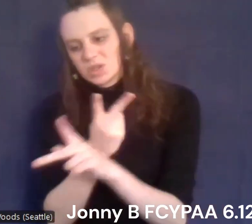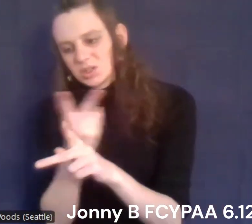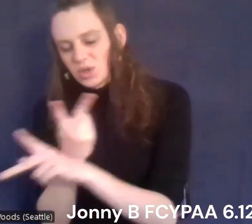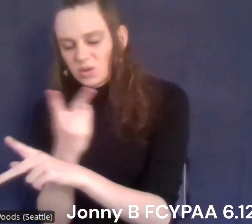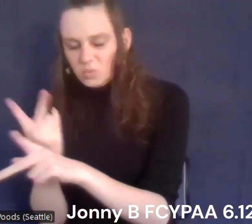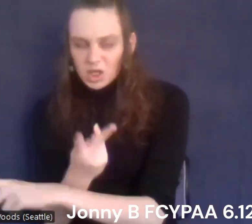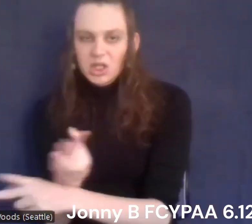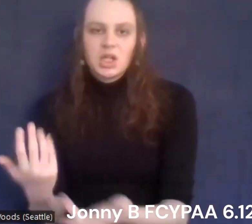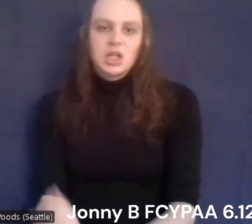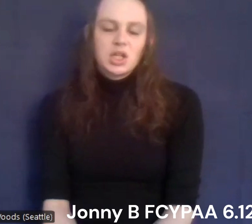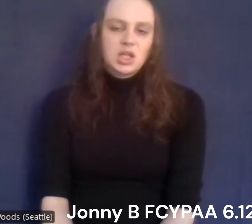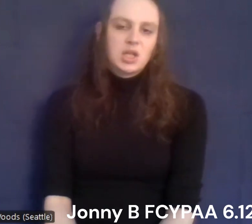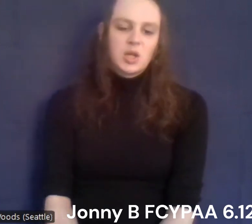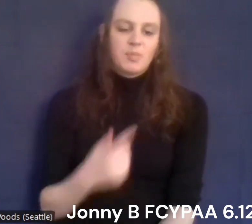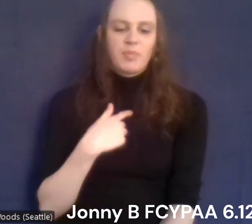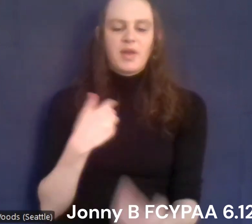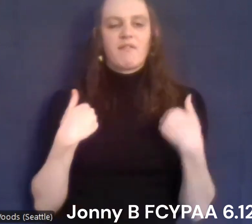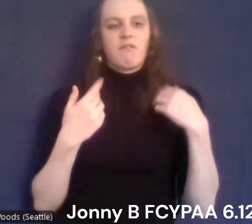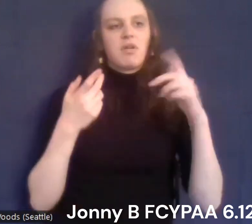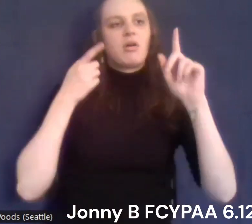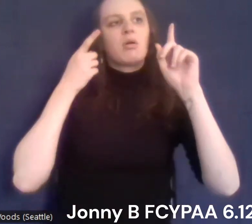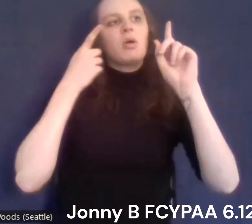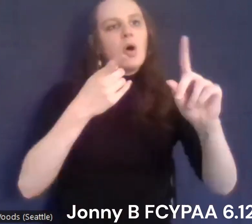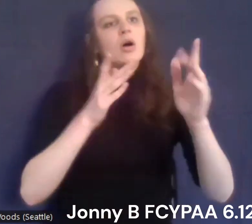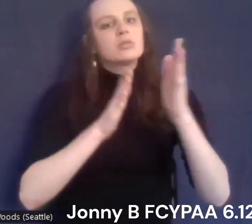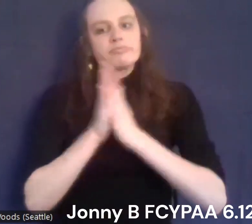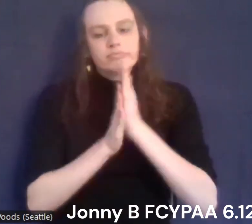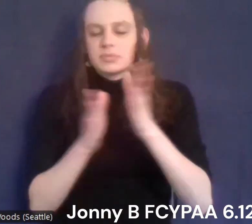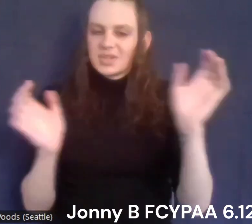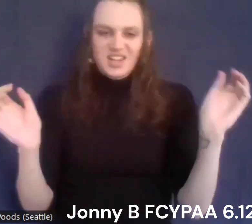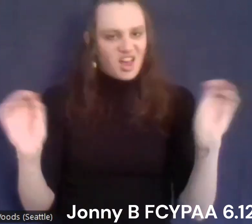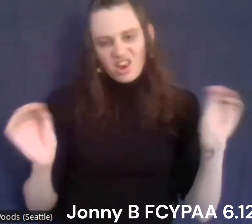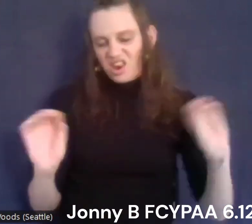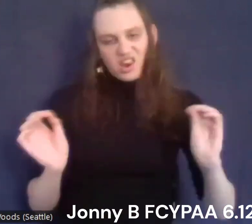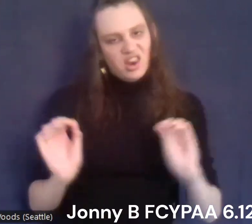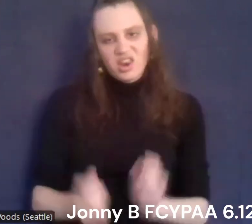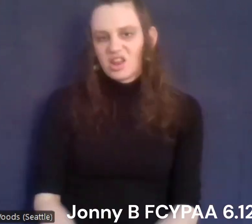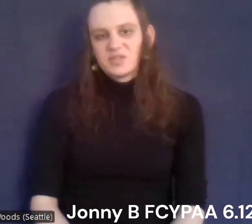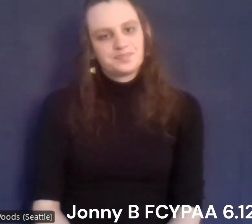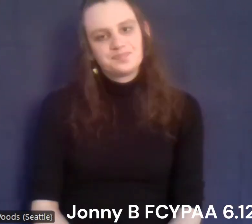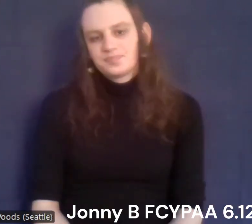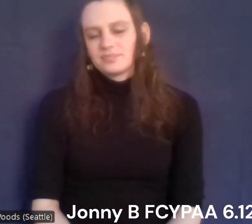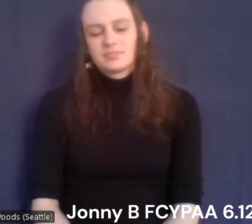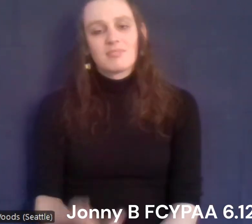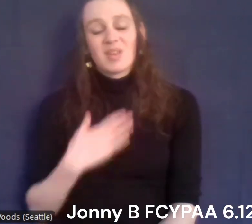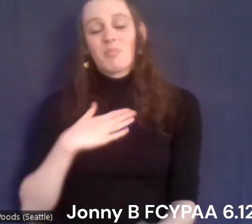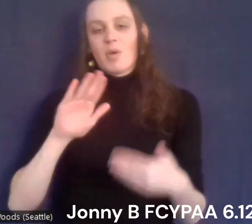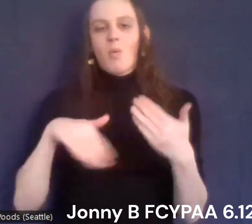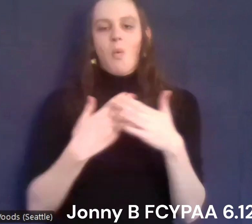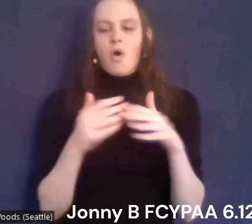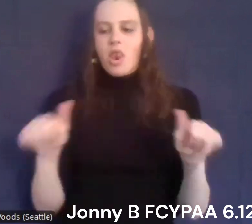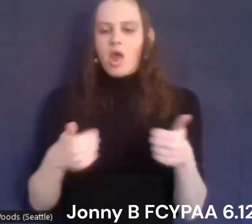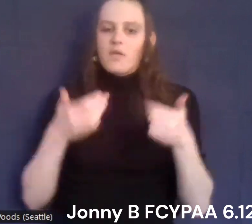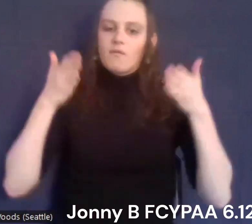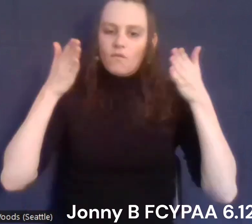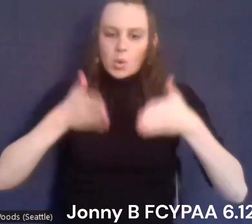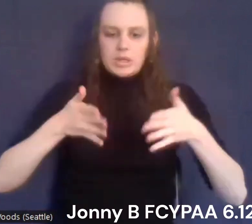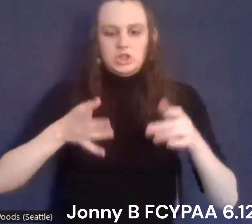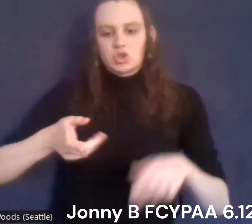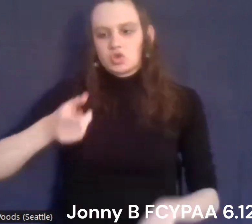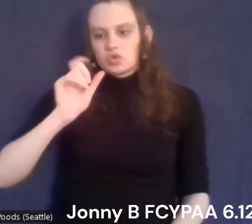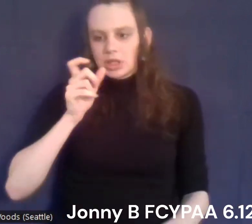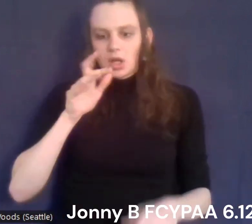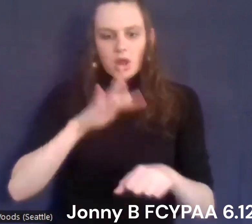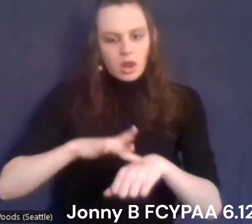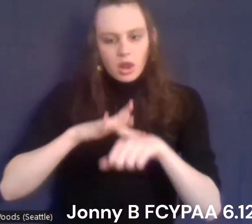no ambition, nothing. Uh, like all my life revolved around drinking and